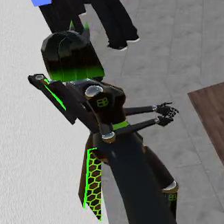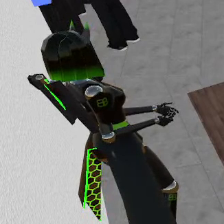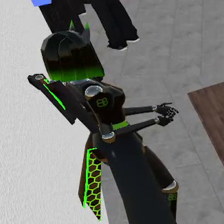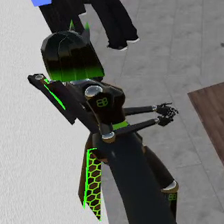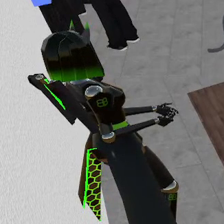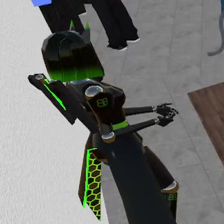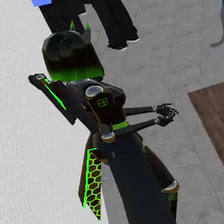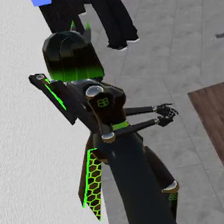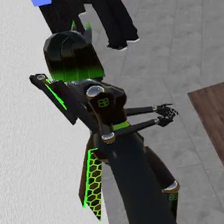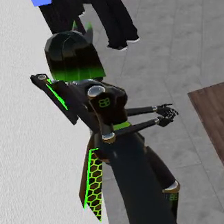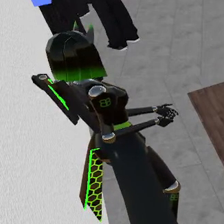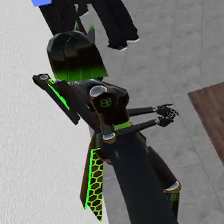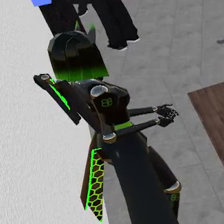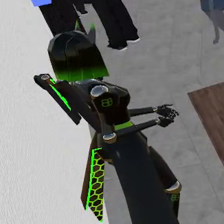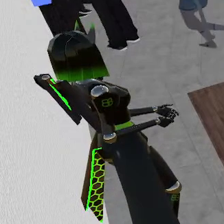Yo, Meiji, what up?